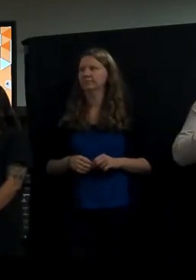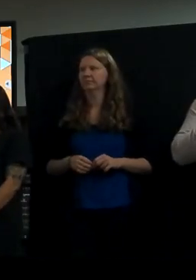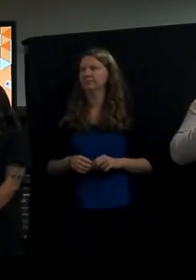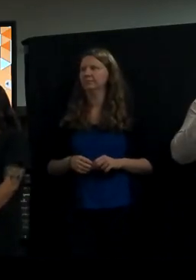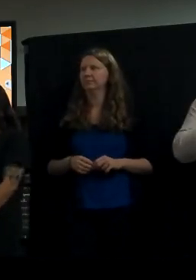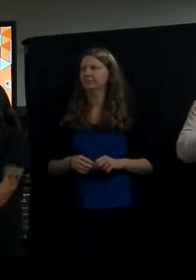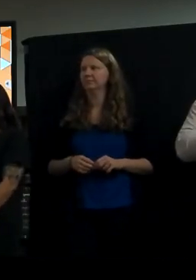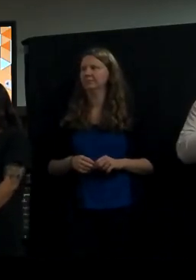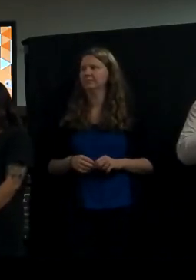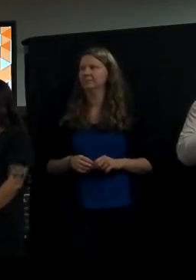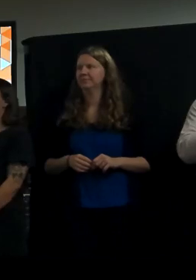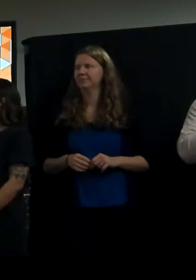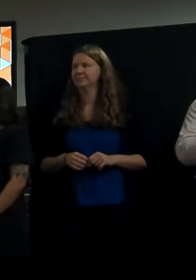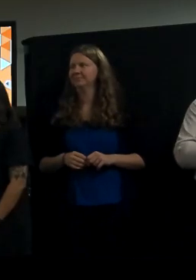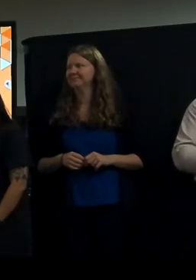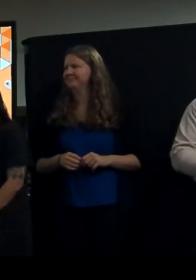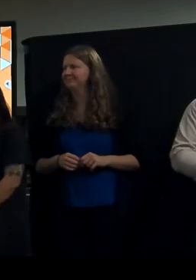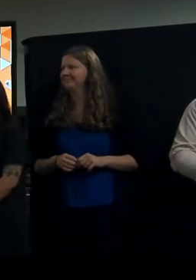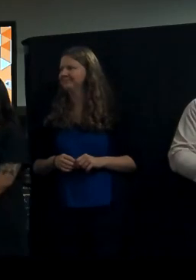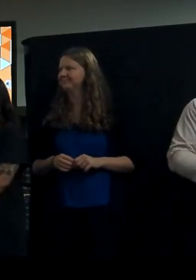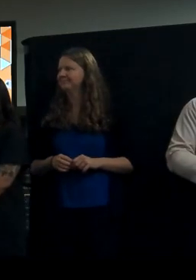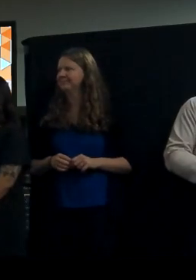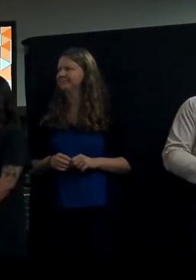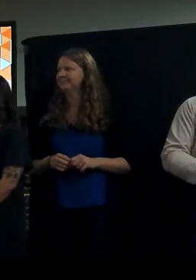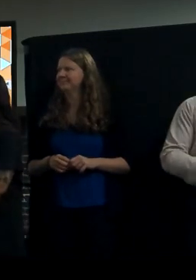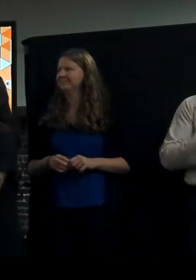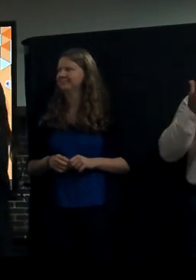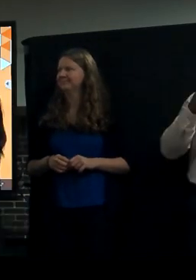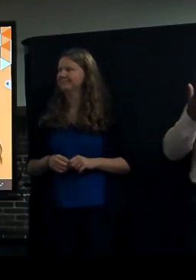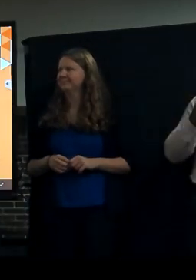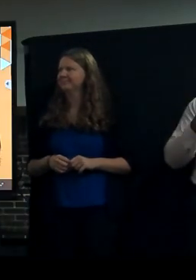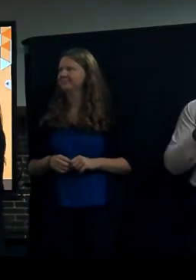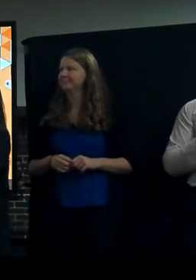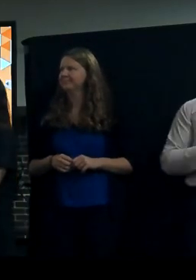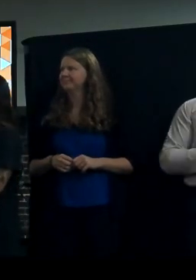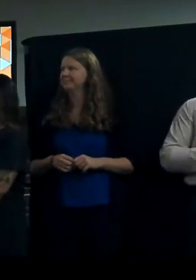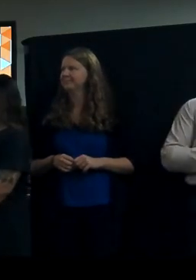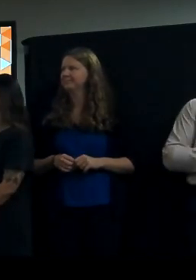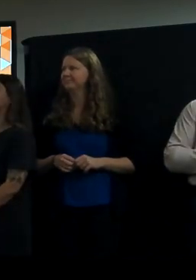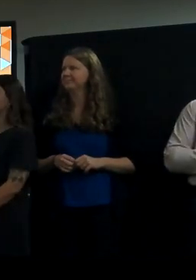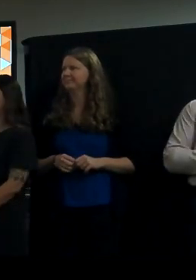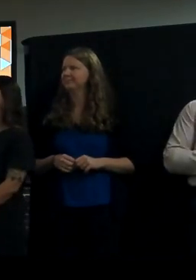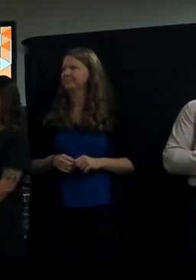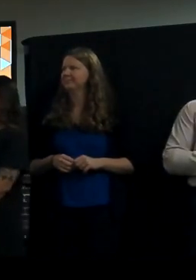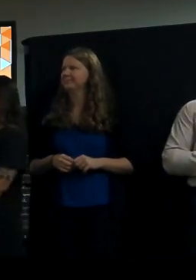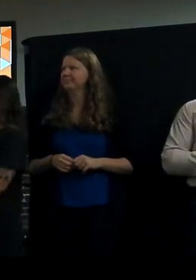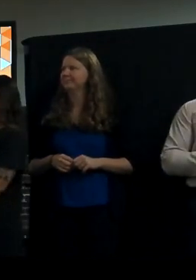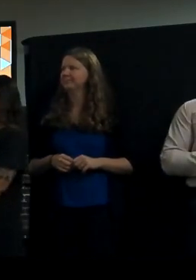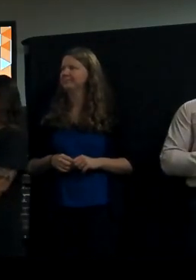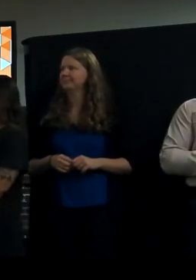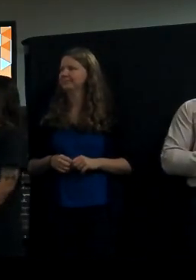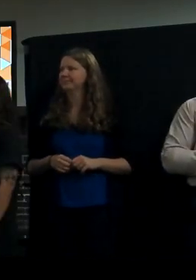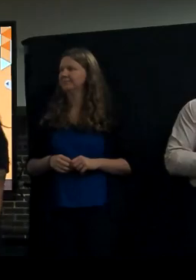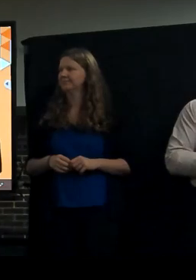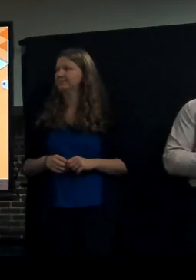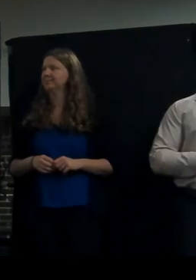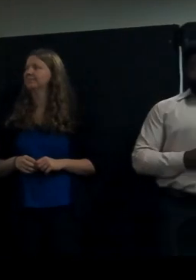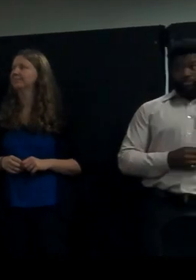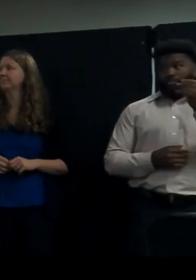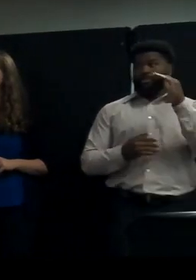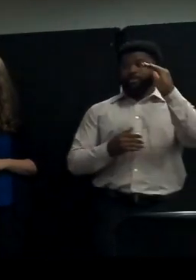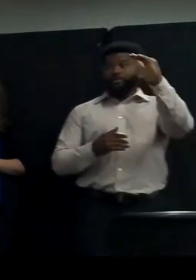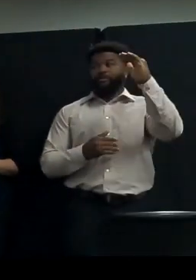So maybe my math, maybe I've got a math impairment, I don't know, but I'm looking at this and I see 13 for